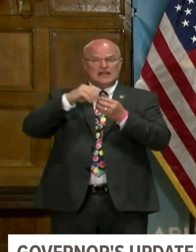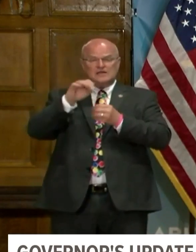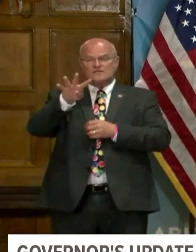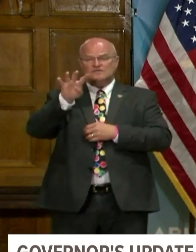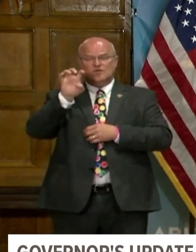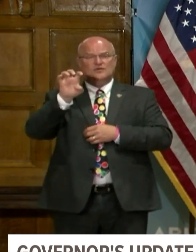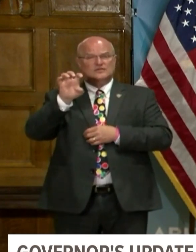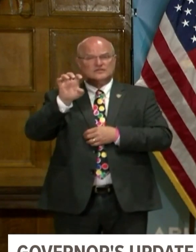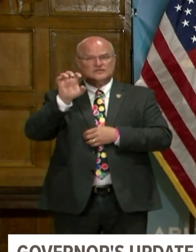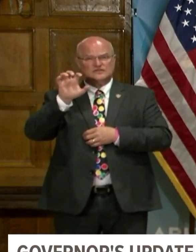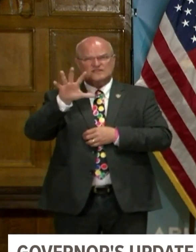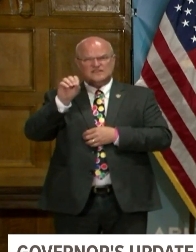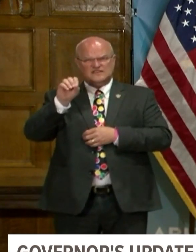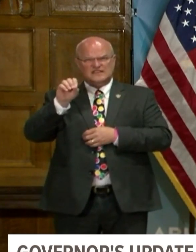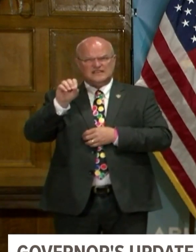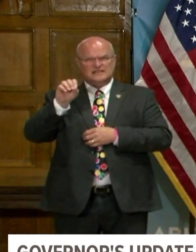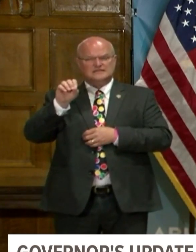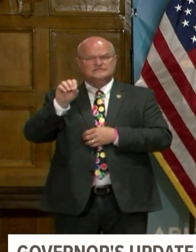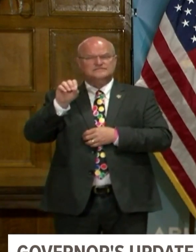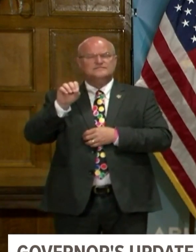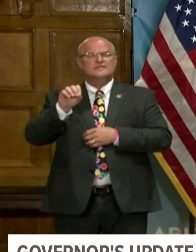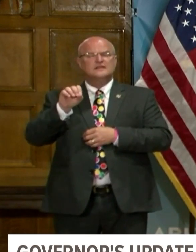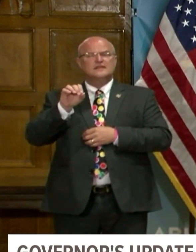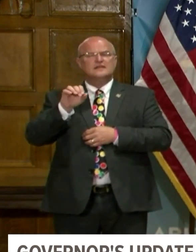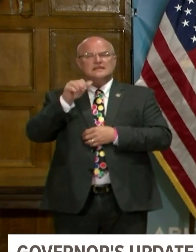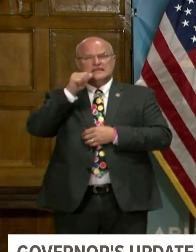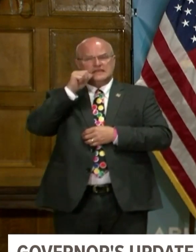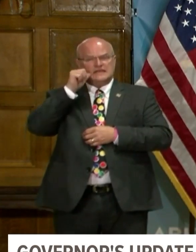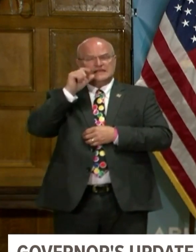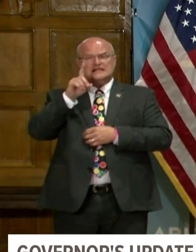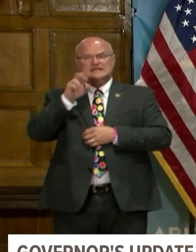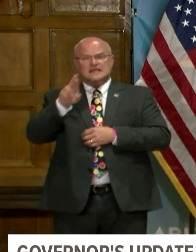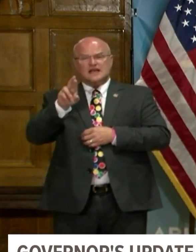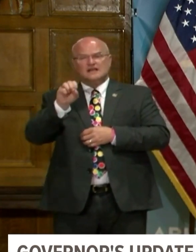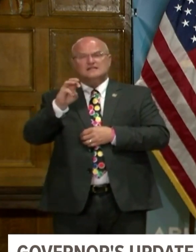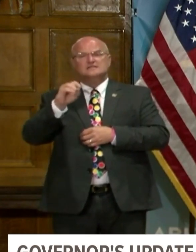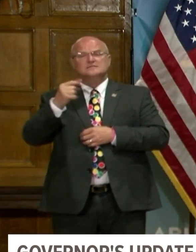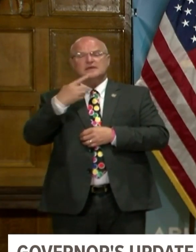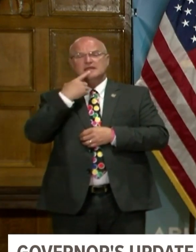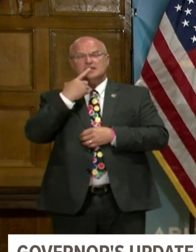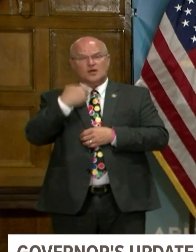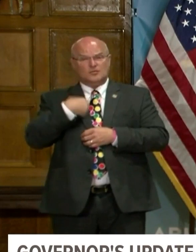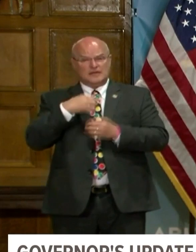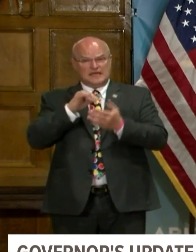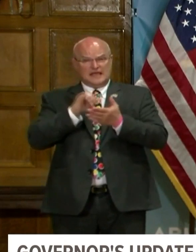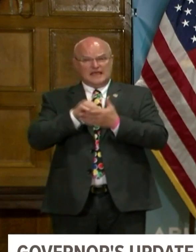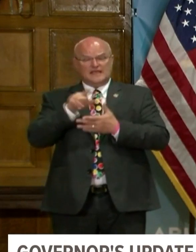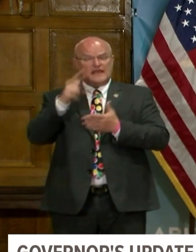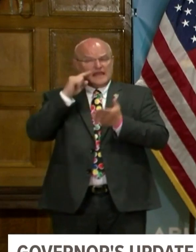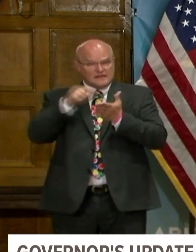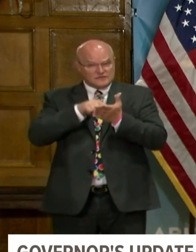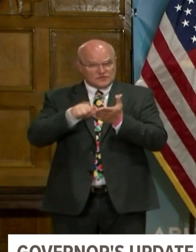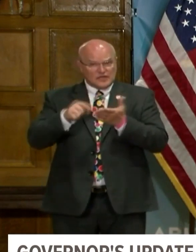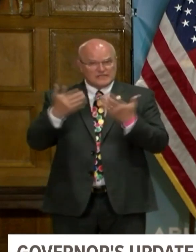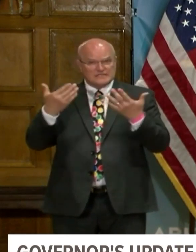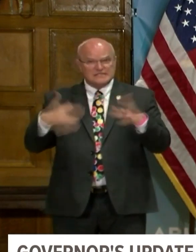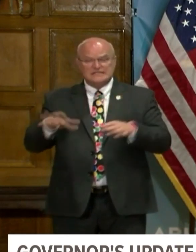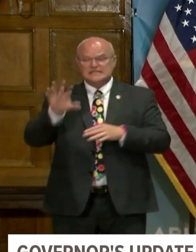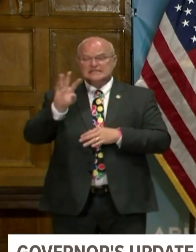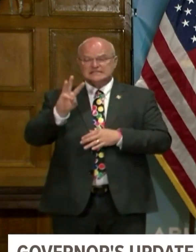of 450, I believe it was, Dr. Smith tells me that they have traced